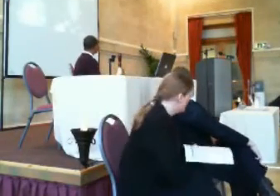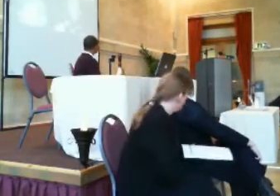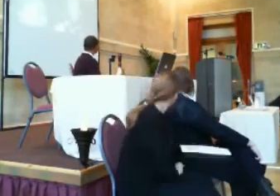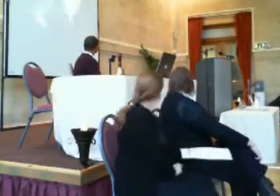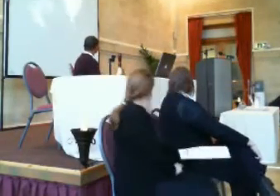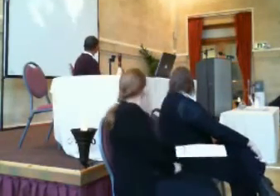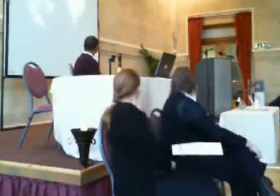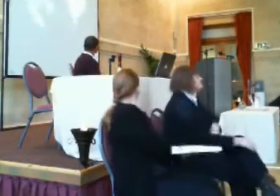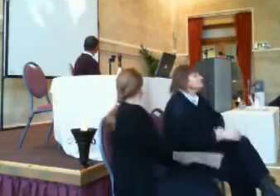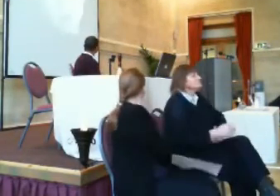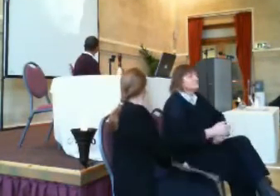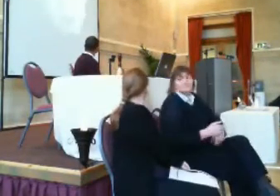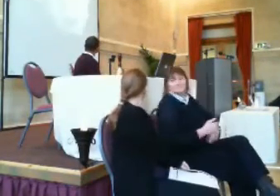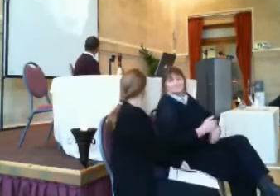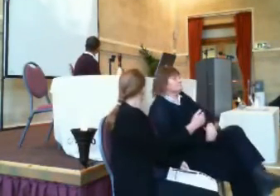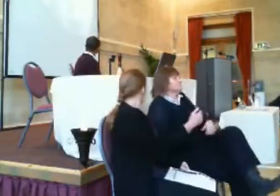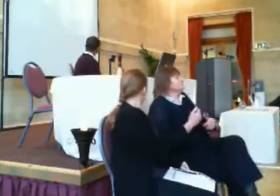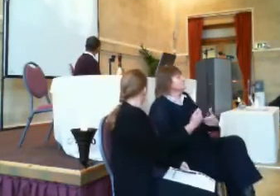Strongest communities